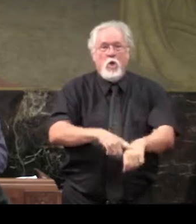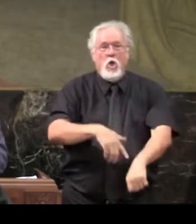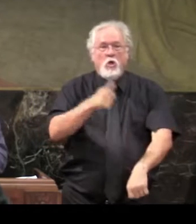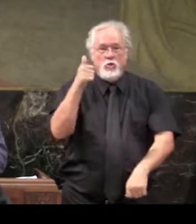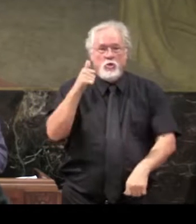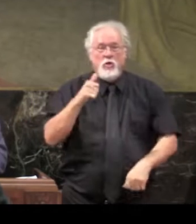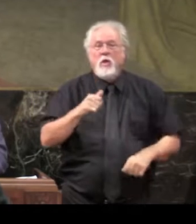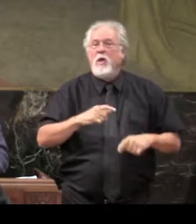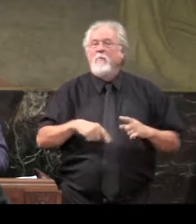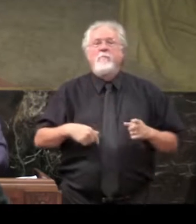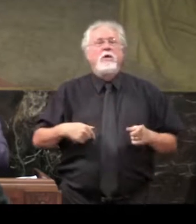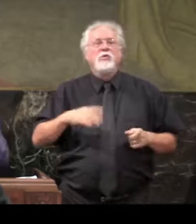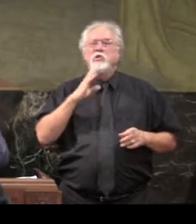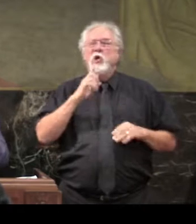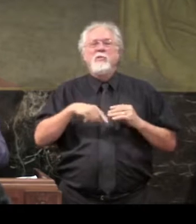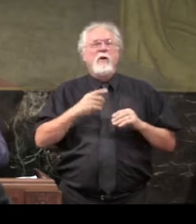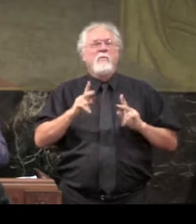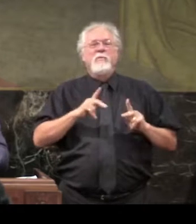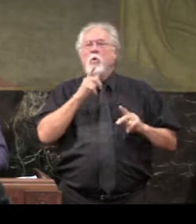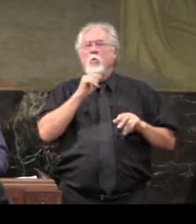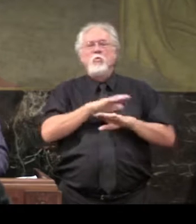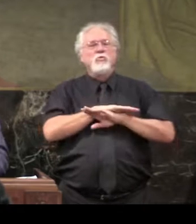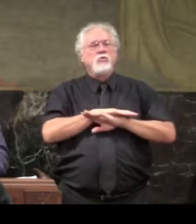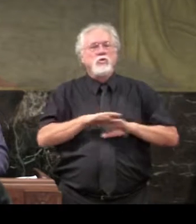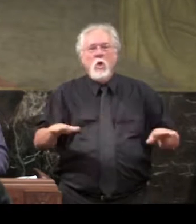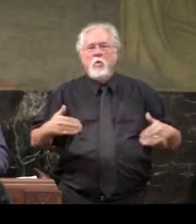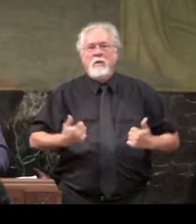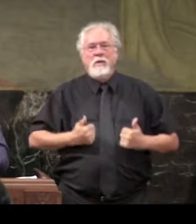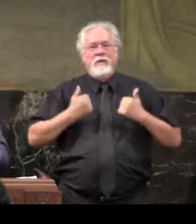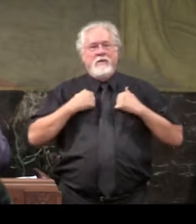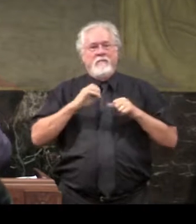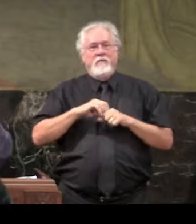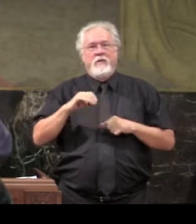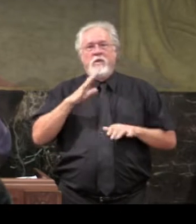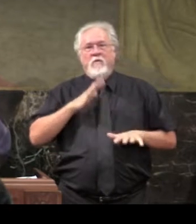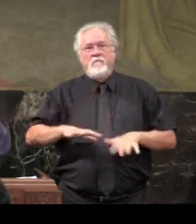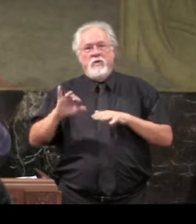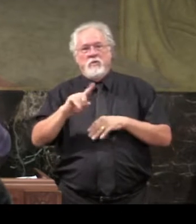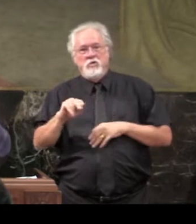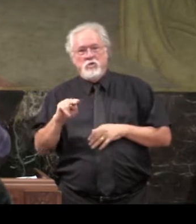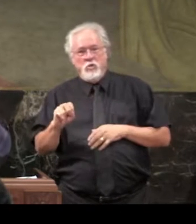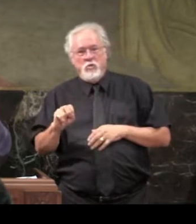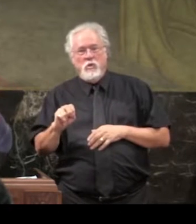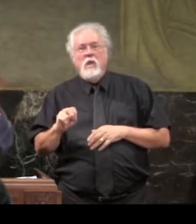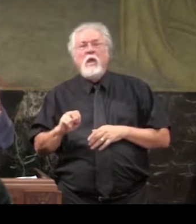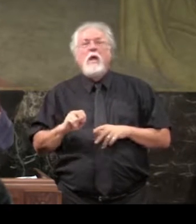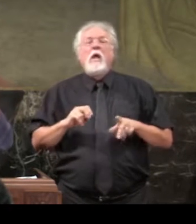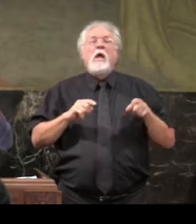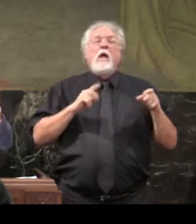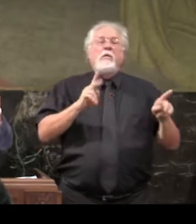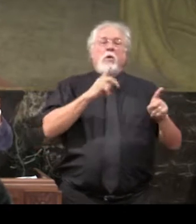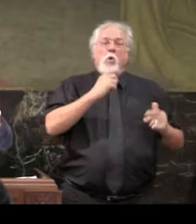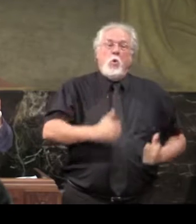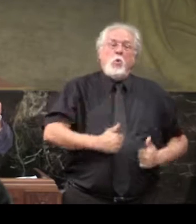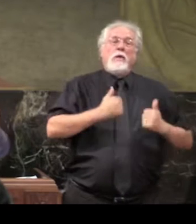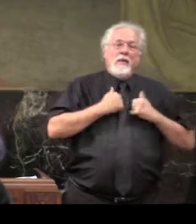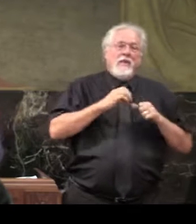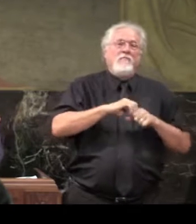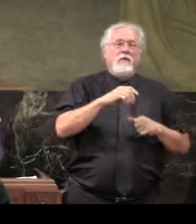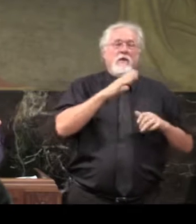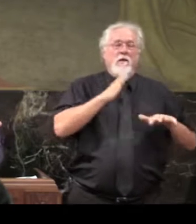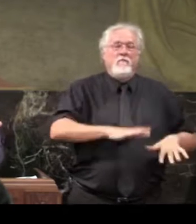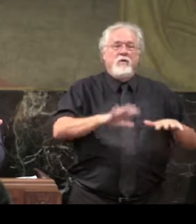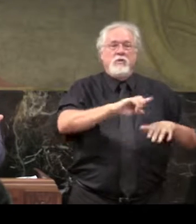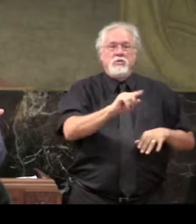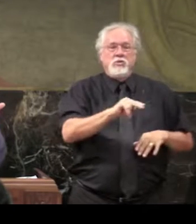But we are not talking about people who don't live in a flood zone. I think what we're talking about here, these people who live in a flood zone and